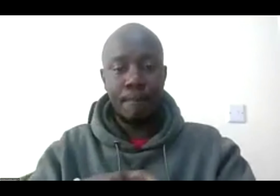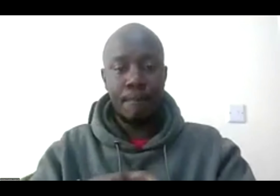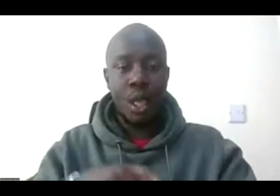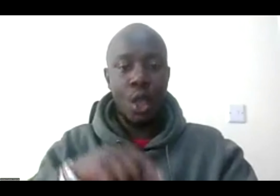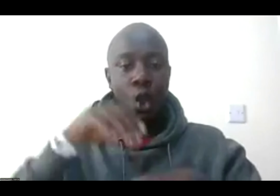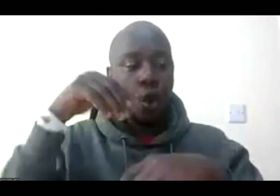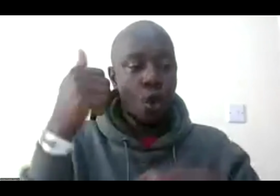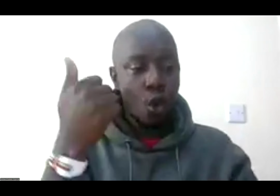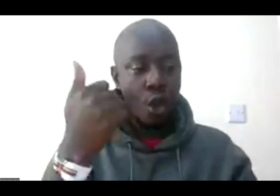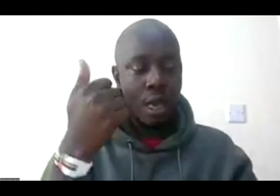content in real time.